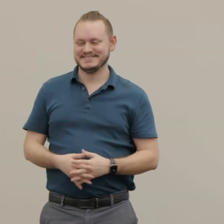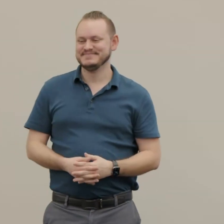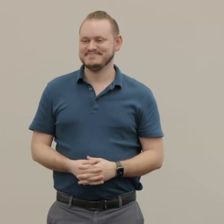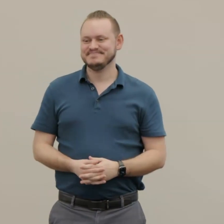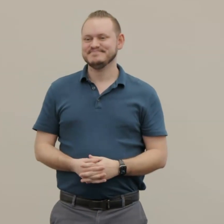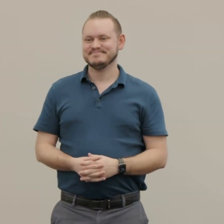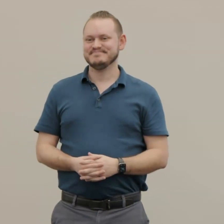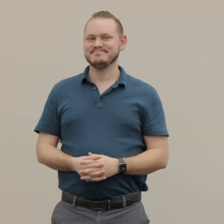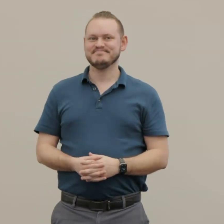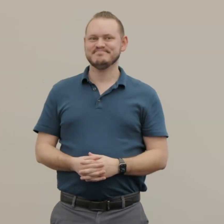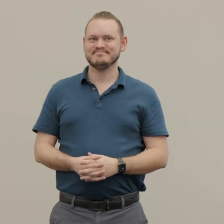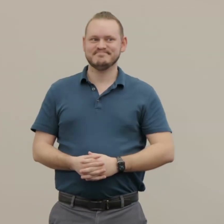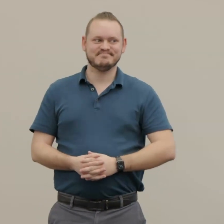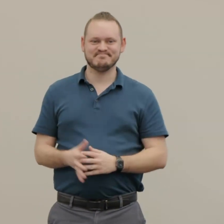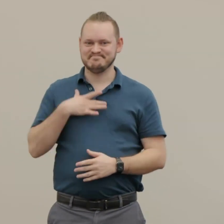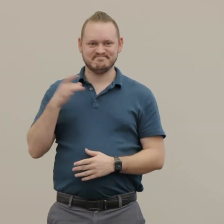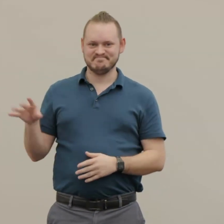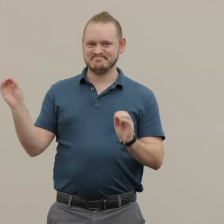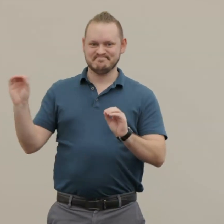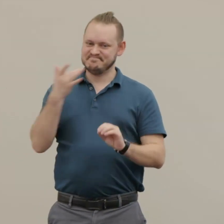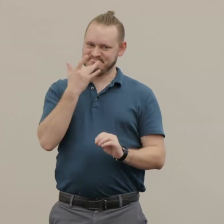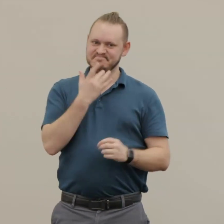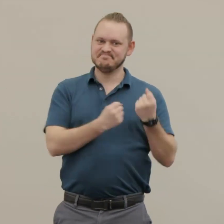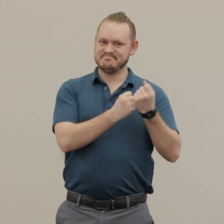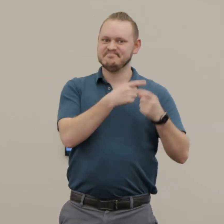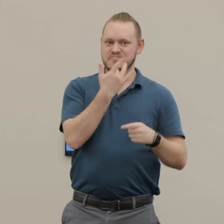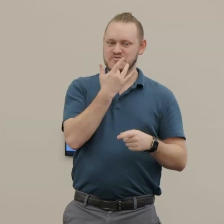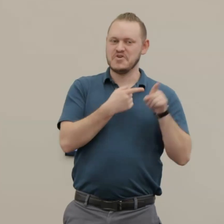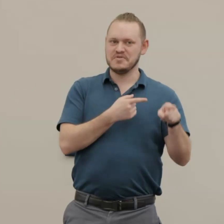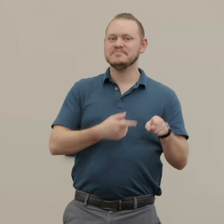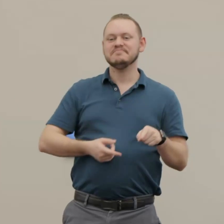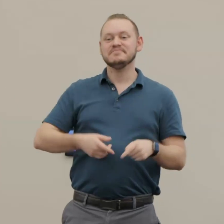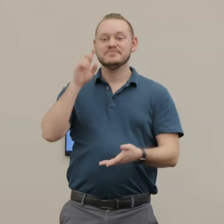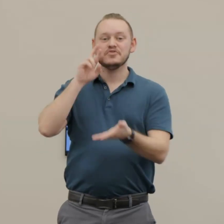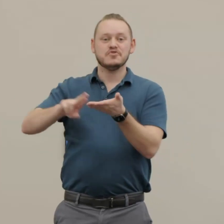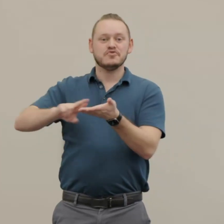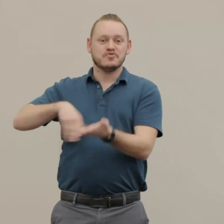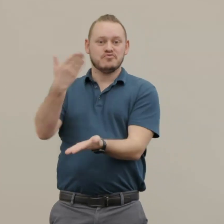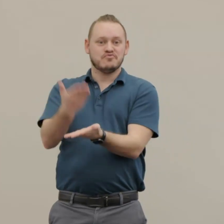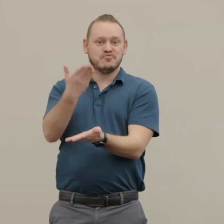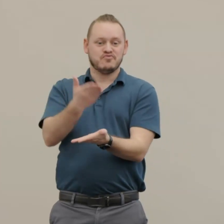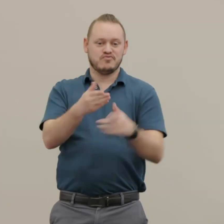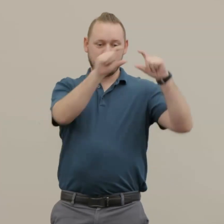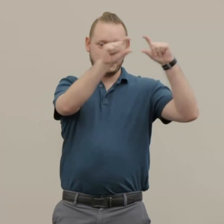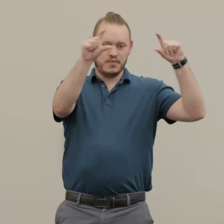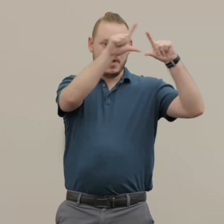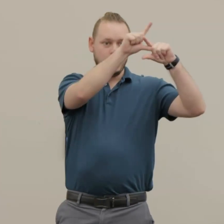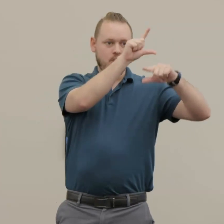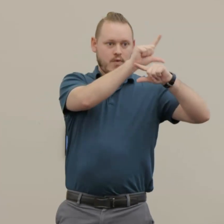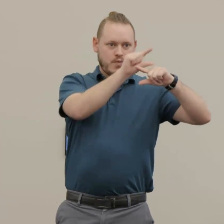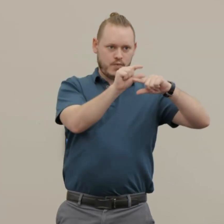The theory behind this, the research behind this shows that mixed case is easier to read.